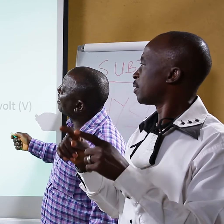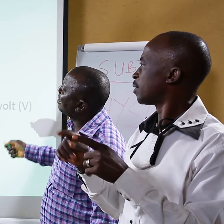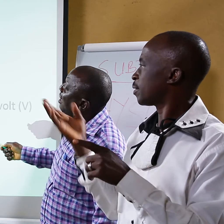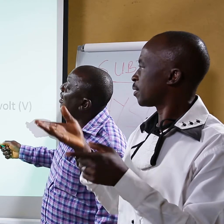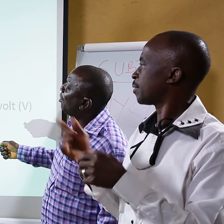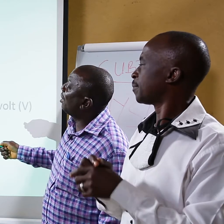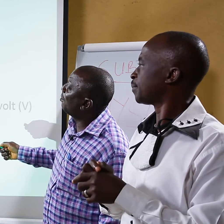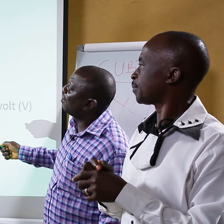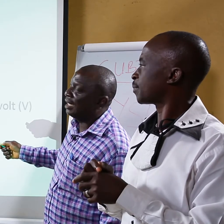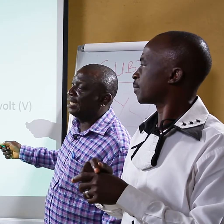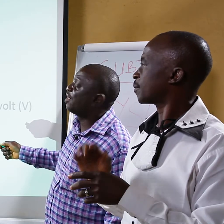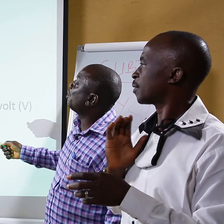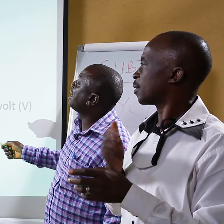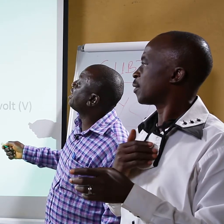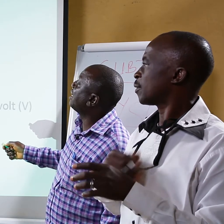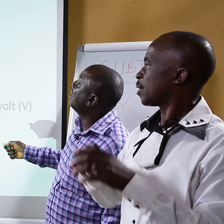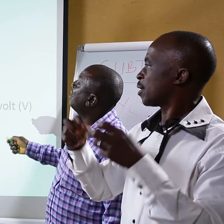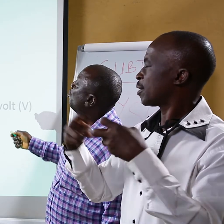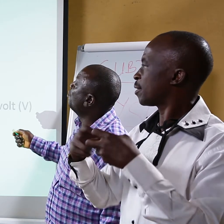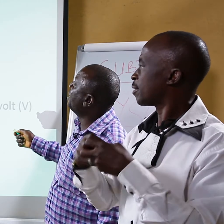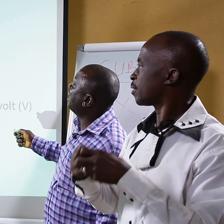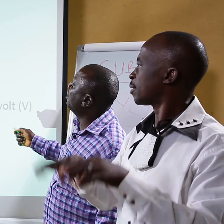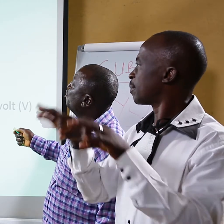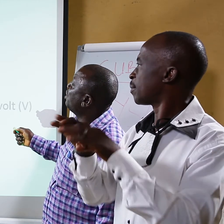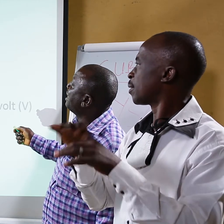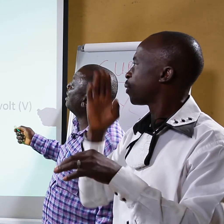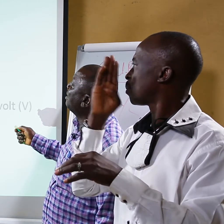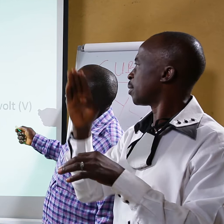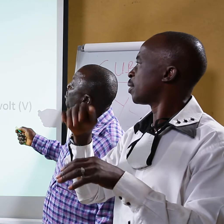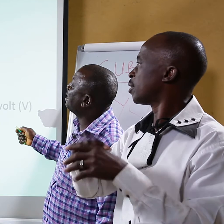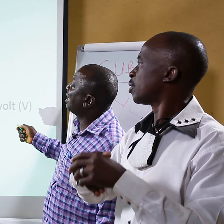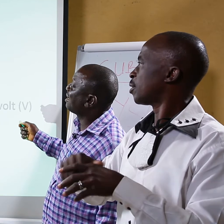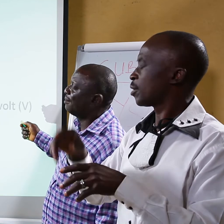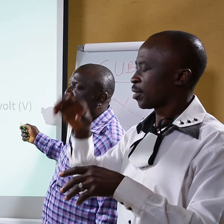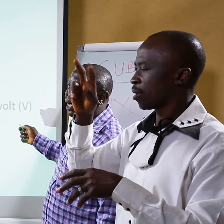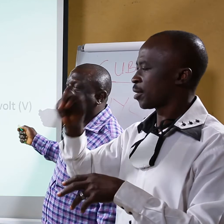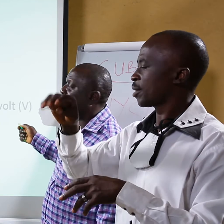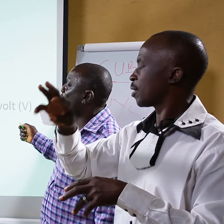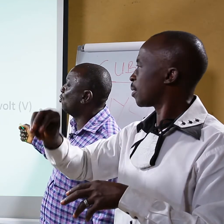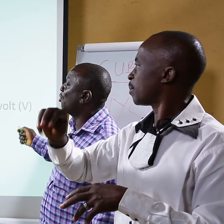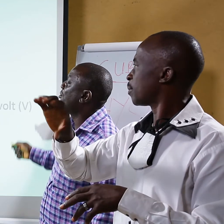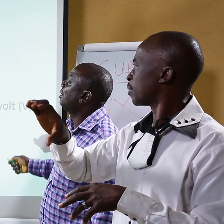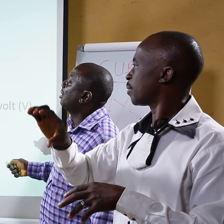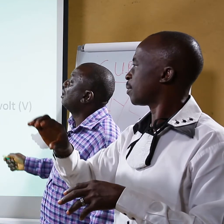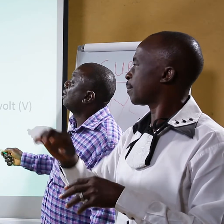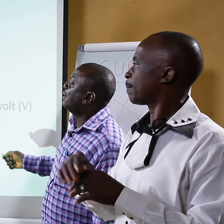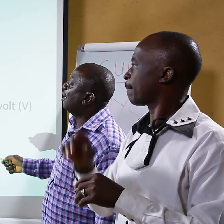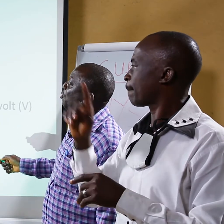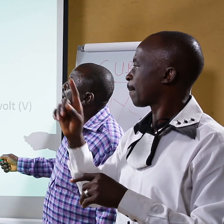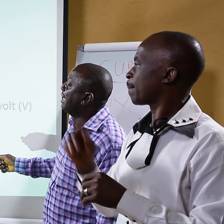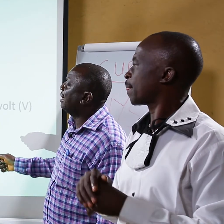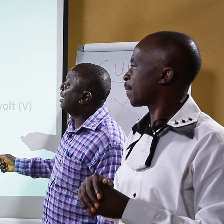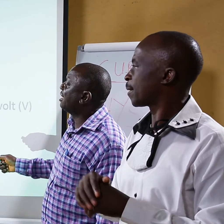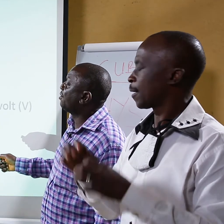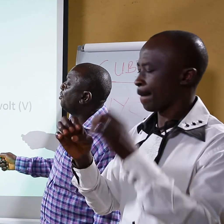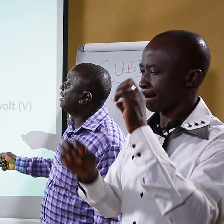this case, our electric potential will be in Newton meters per coulomb.